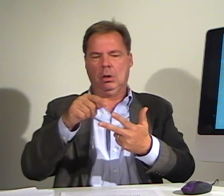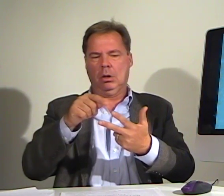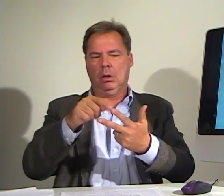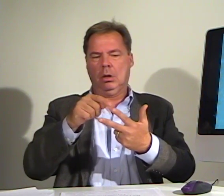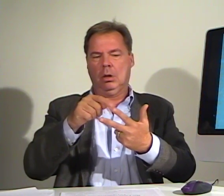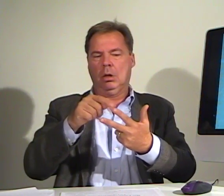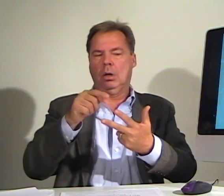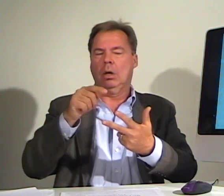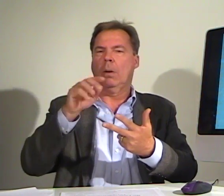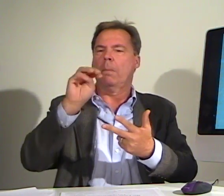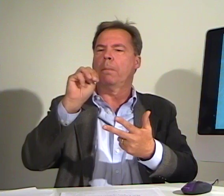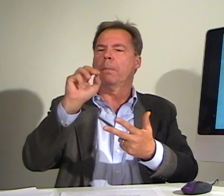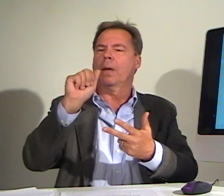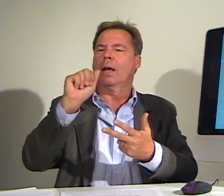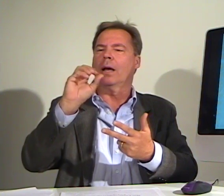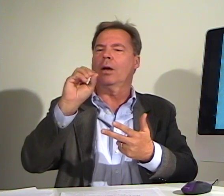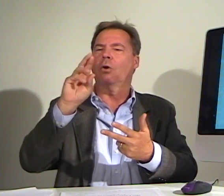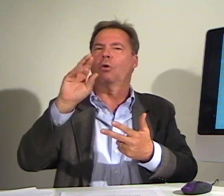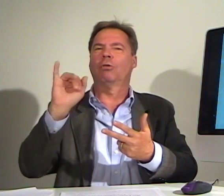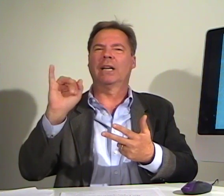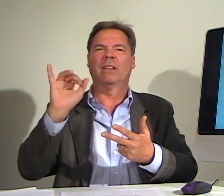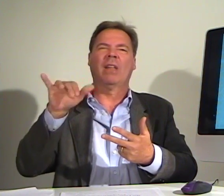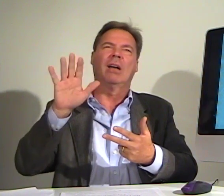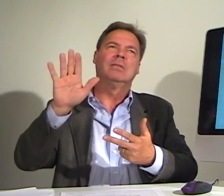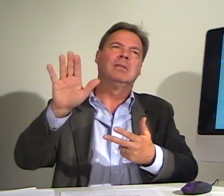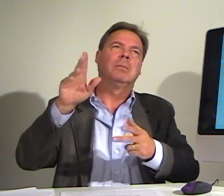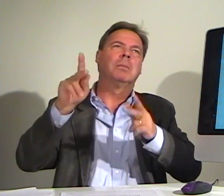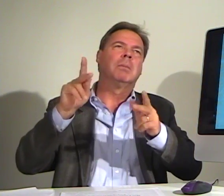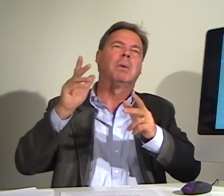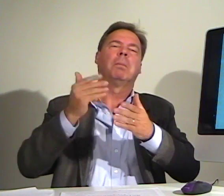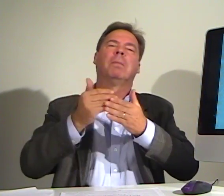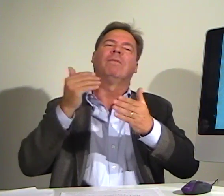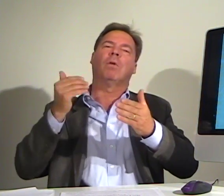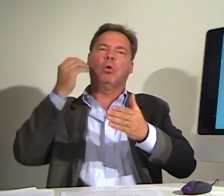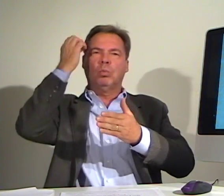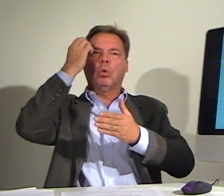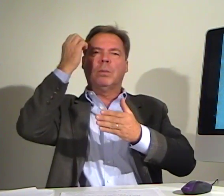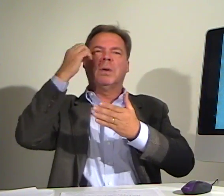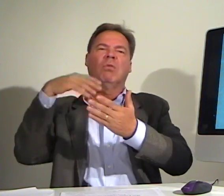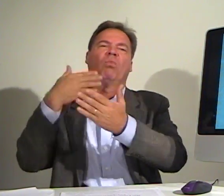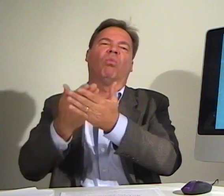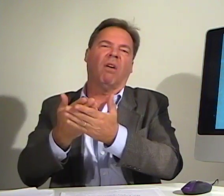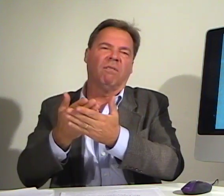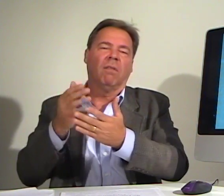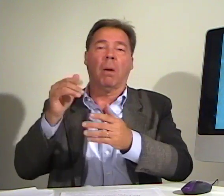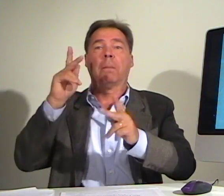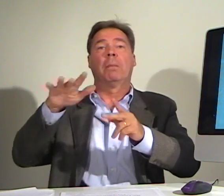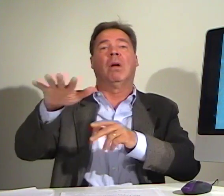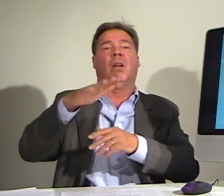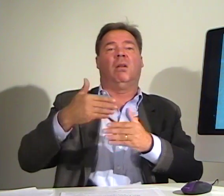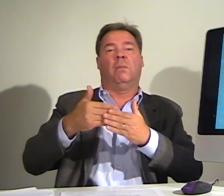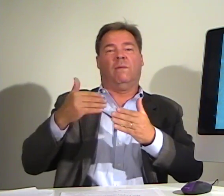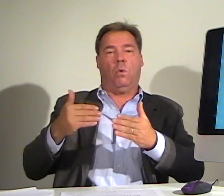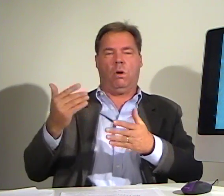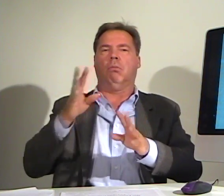have their first spoken language. They also have Maori, which is another language, a European language that